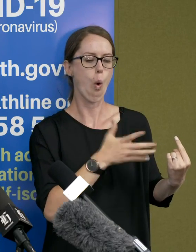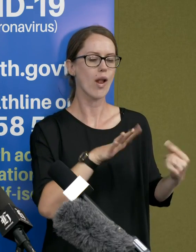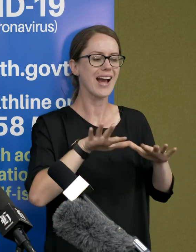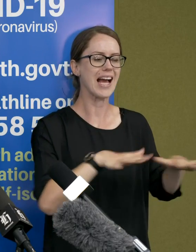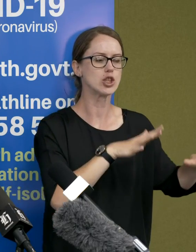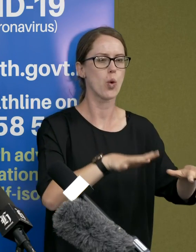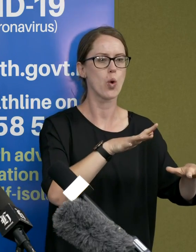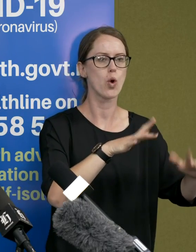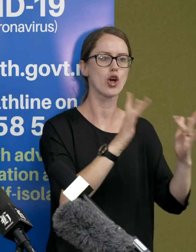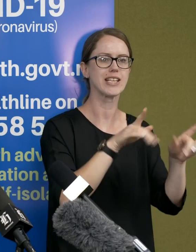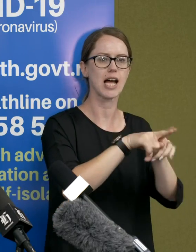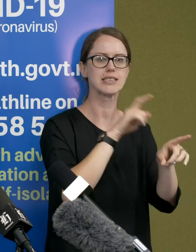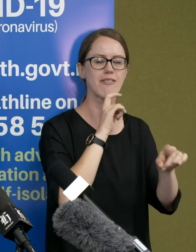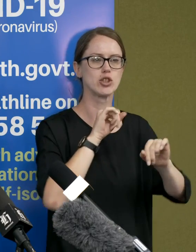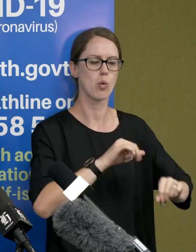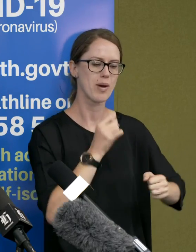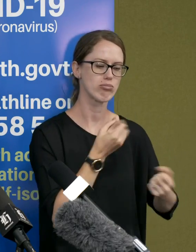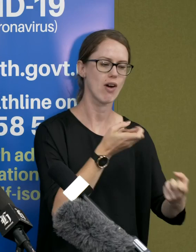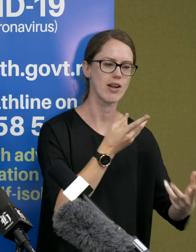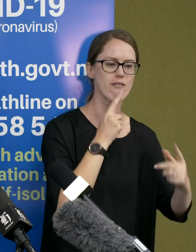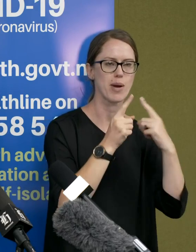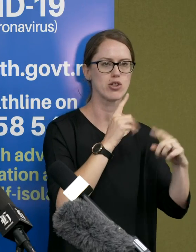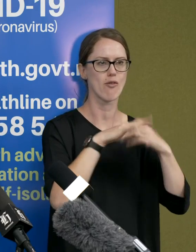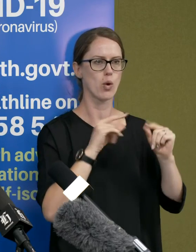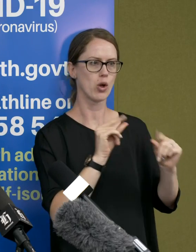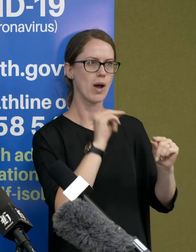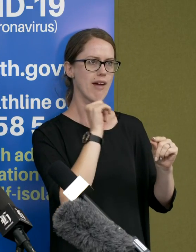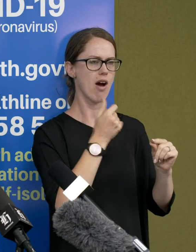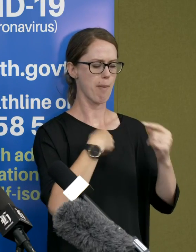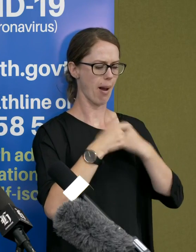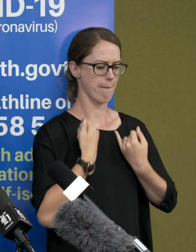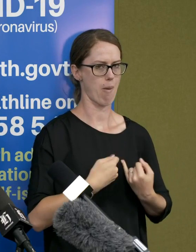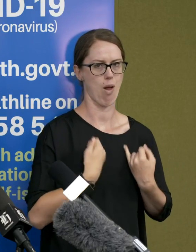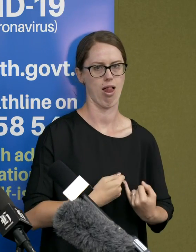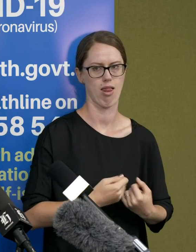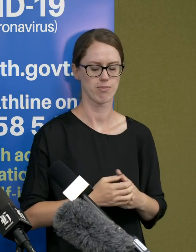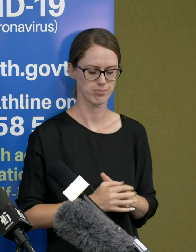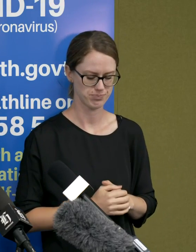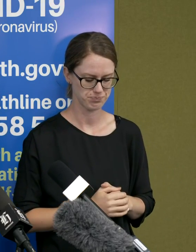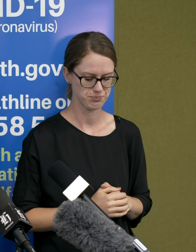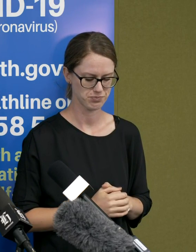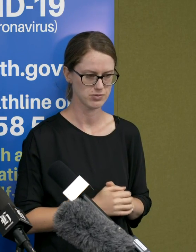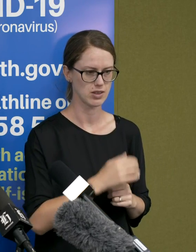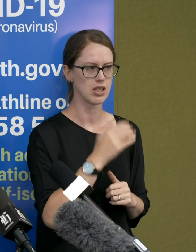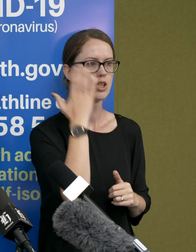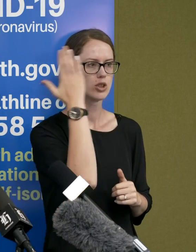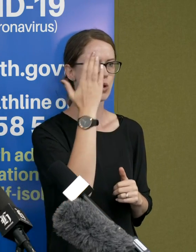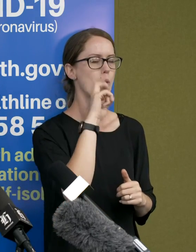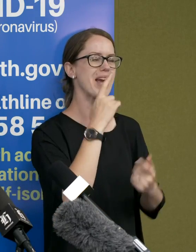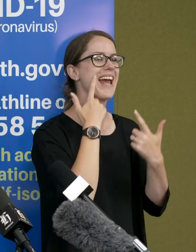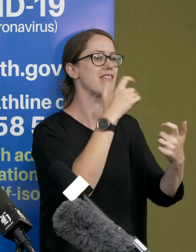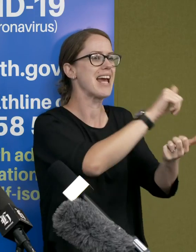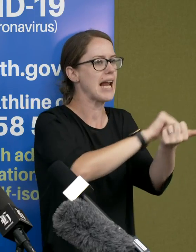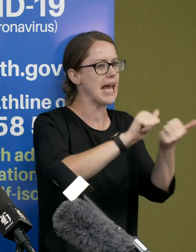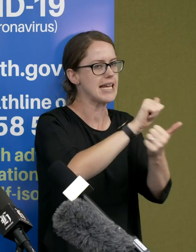contacts, staff and students, are given information about what to do if they become unwell. The school would be carefully cleaned